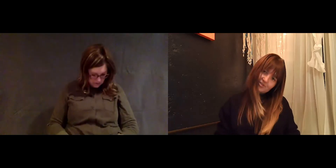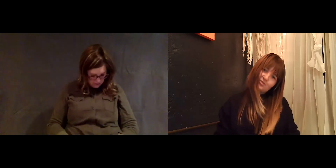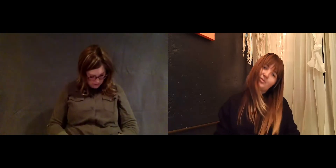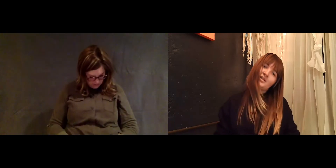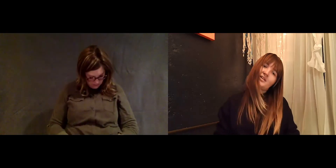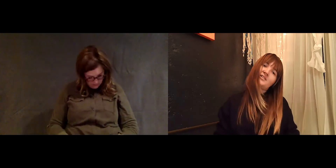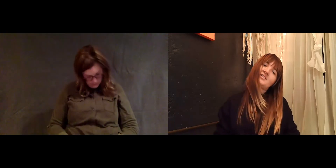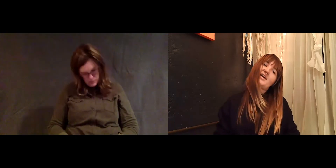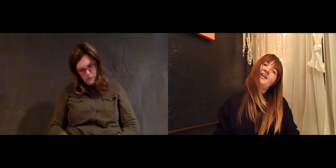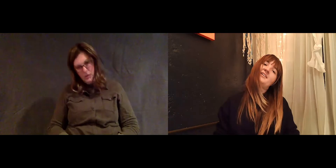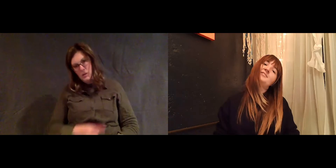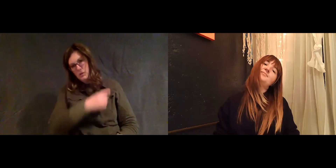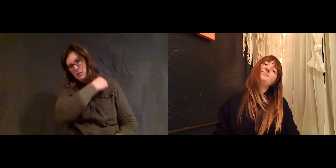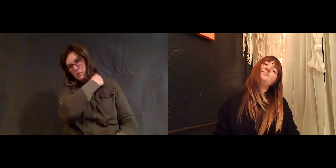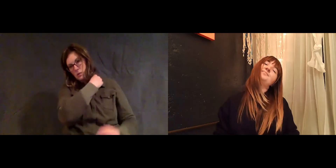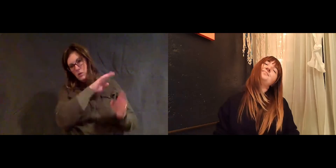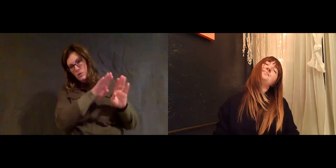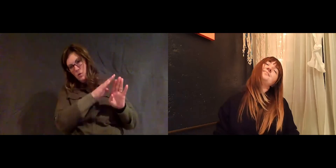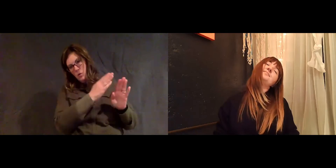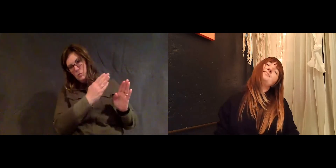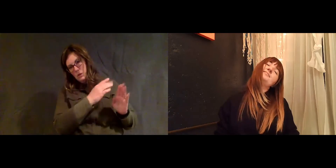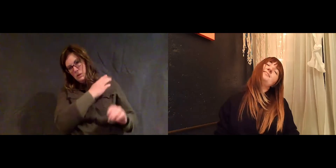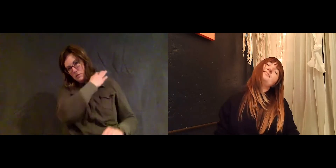over to the other side.